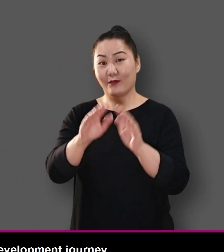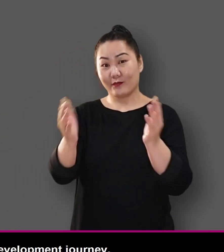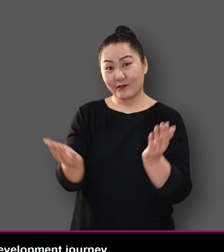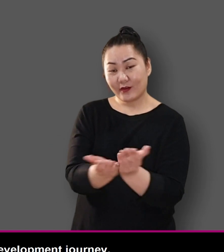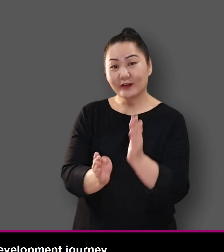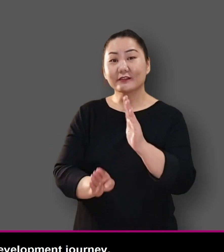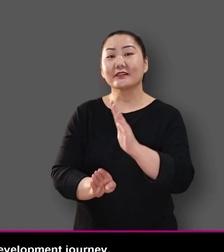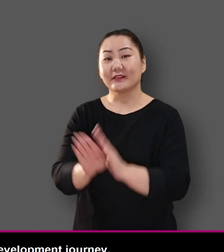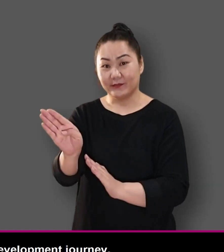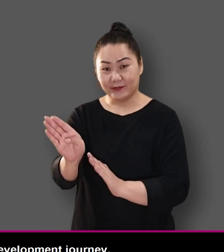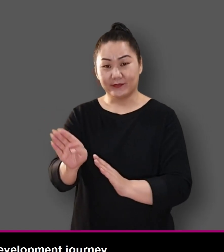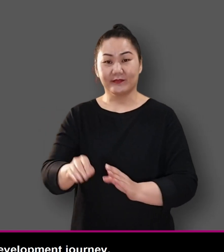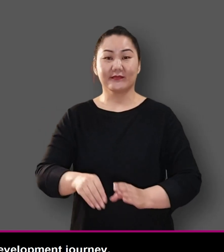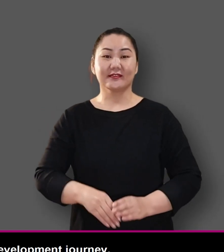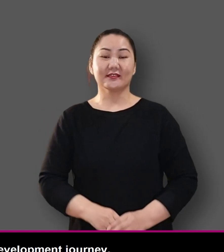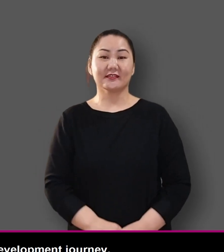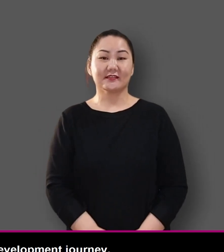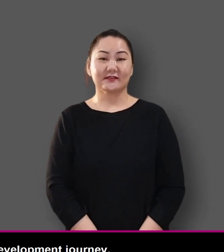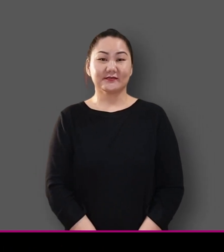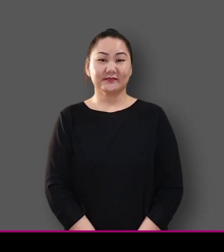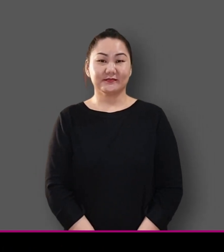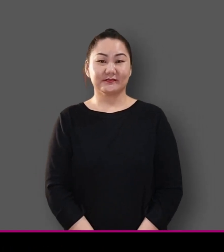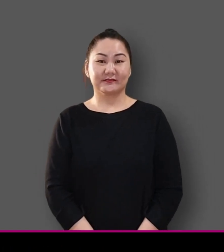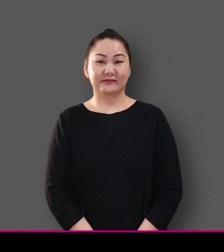in the global development journey.